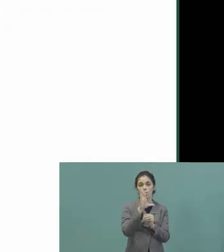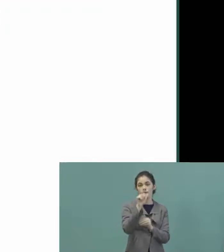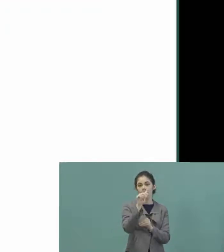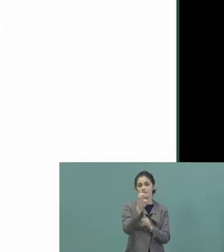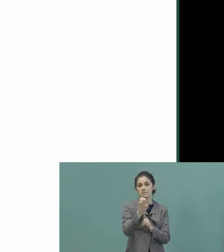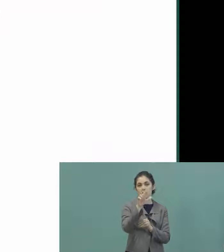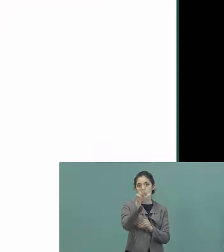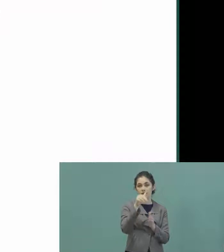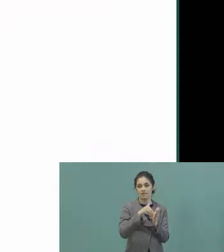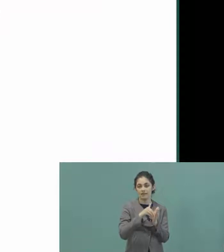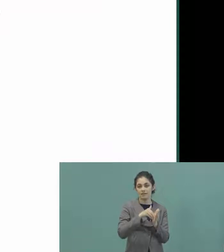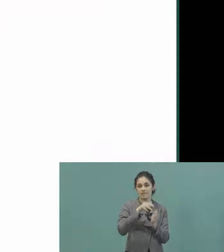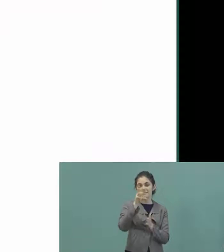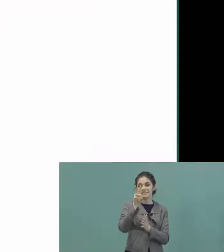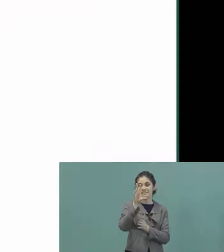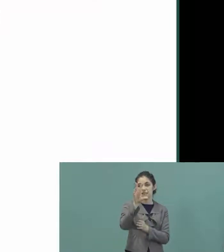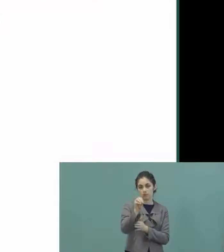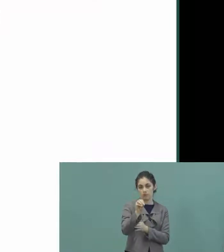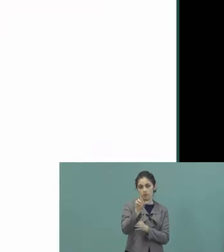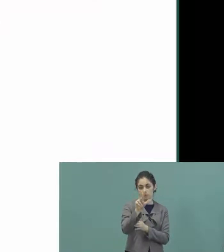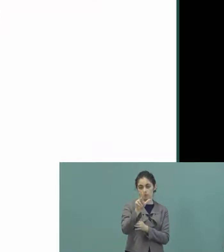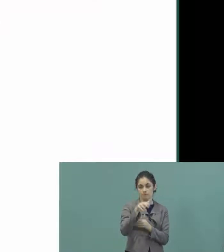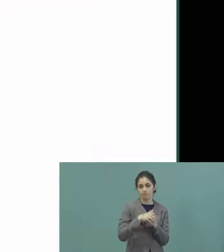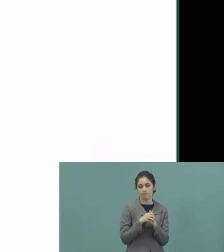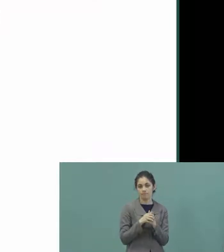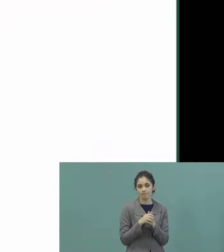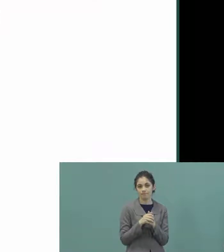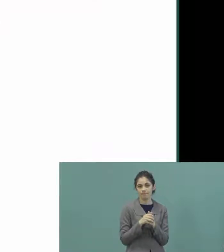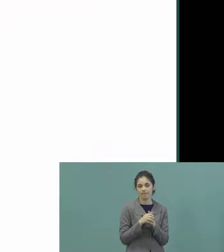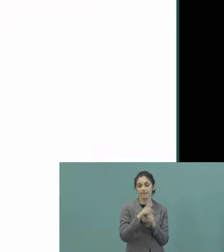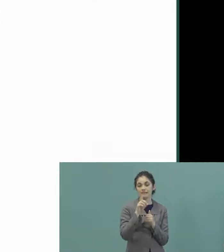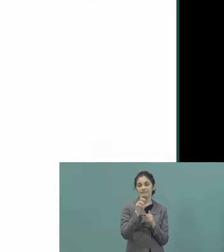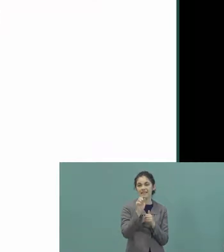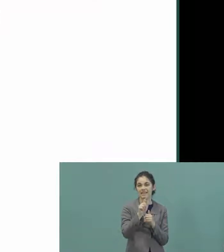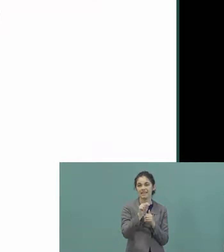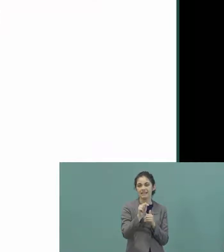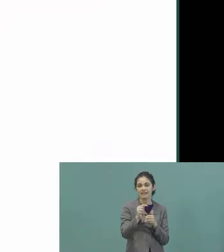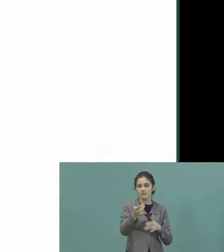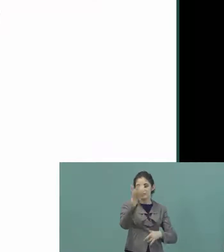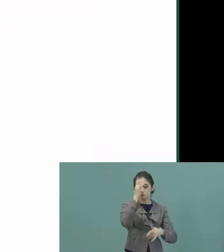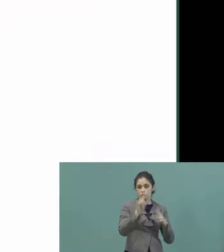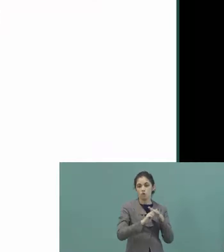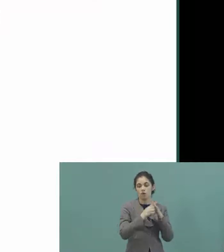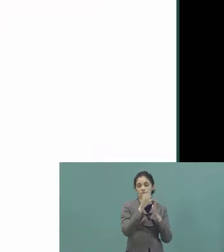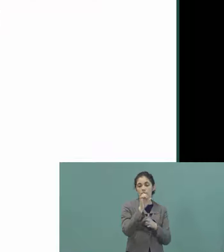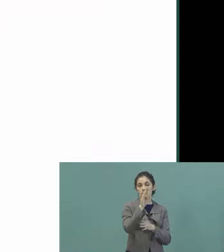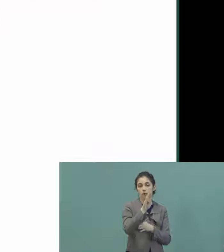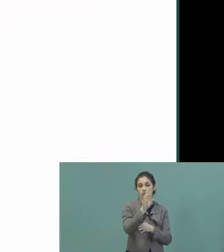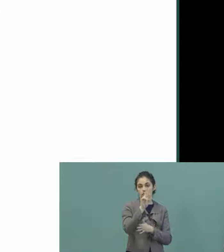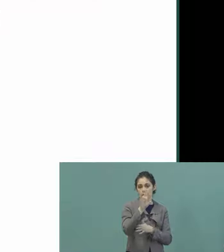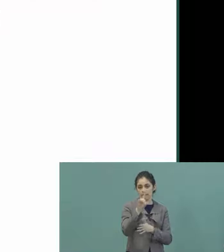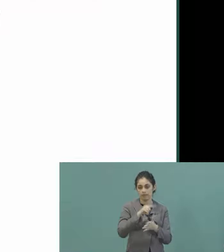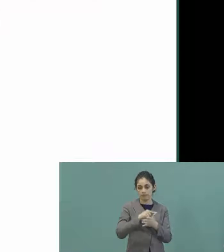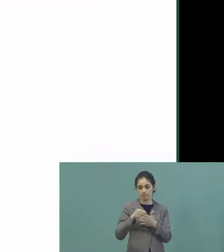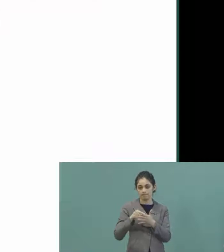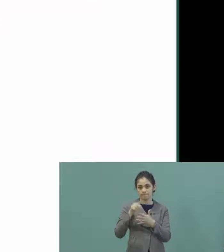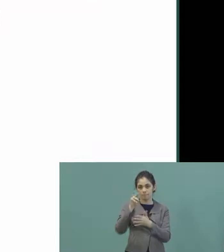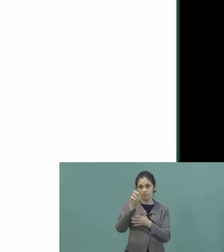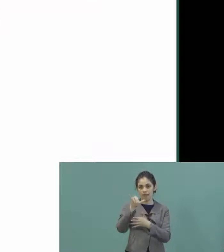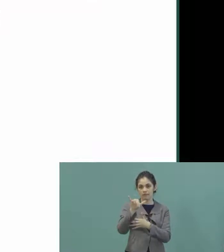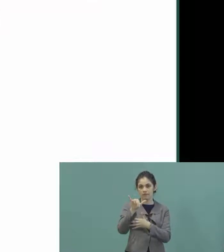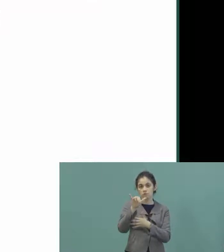of 3,063. The date of illness onset is February 28th to May